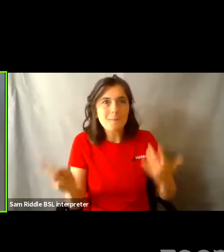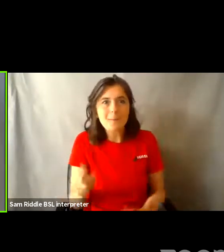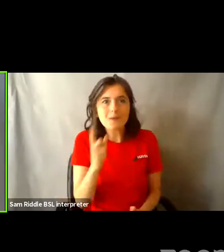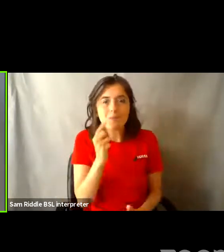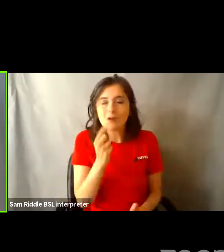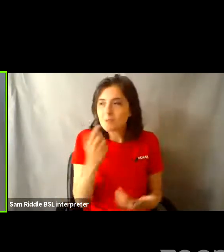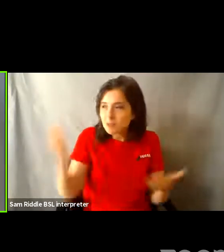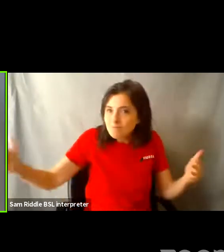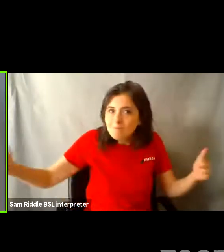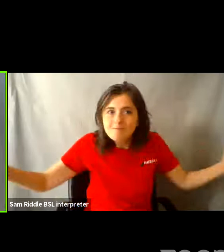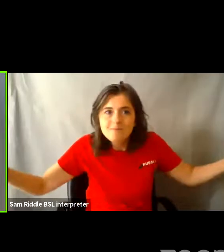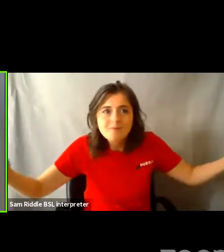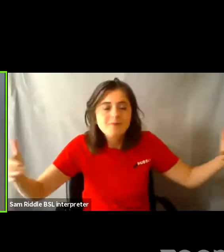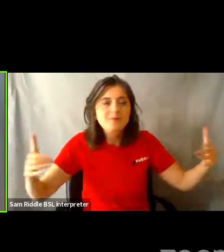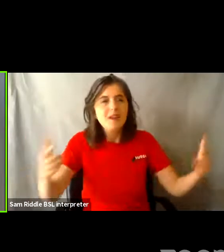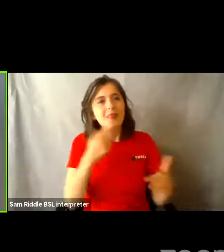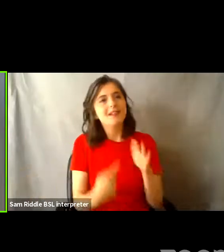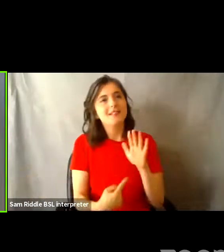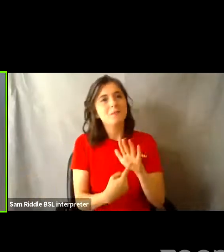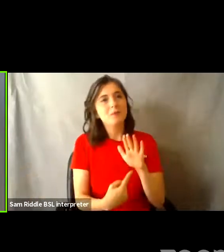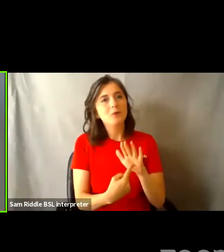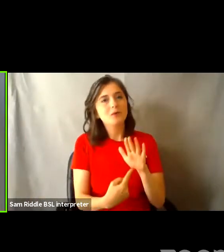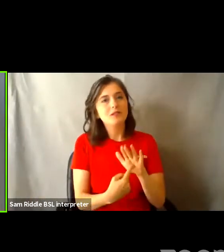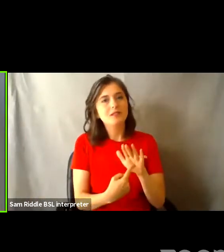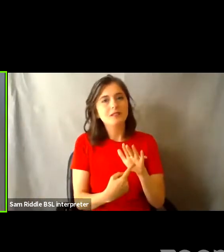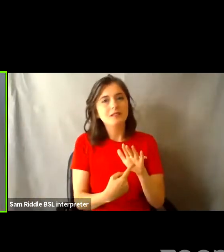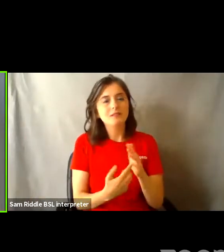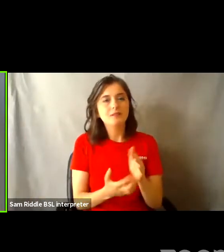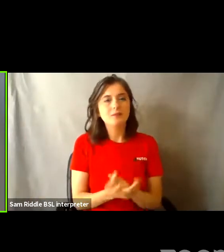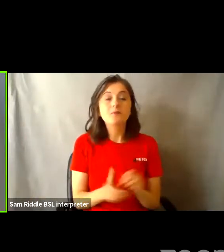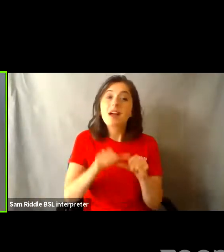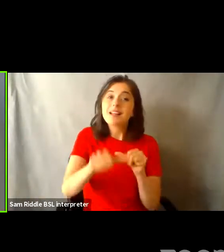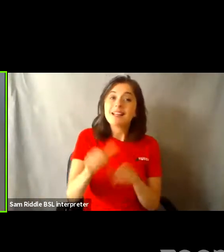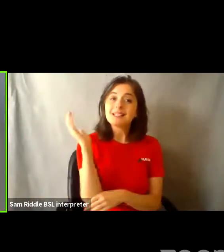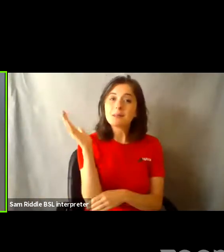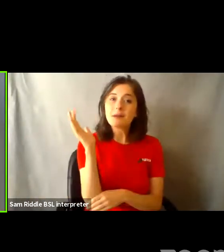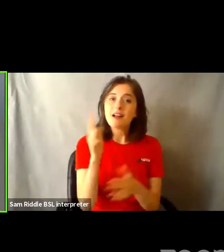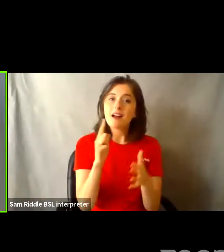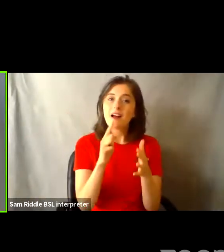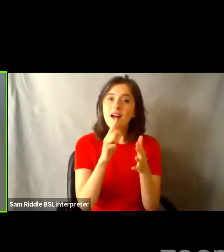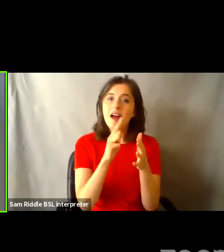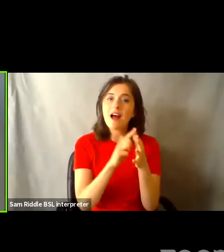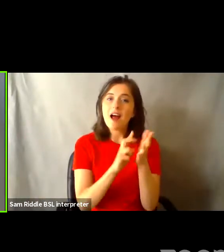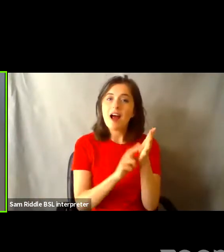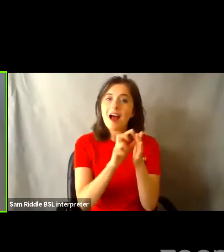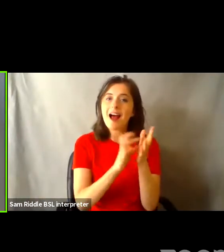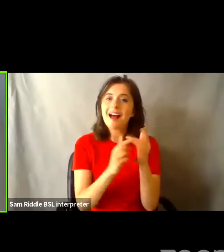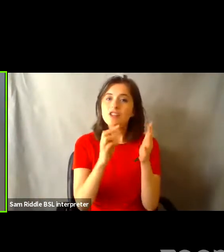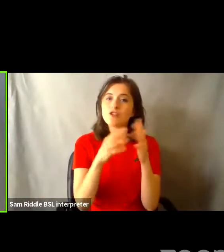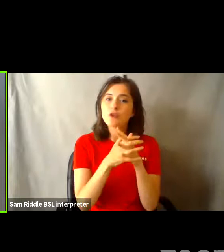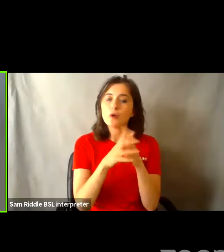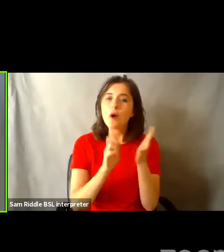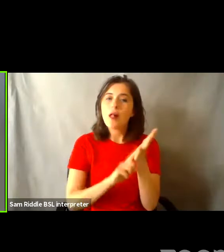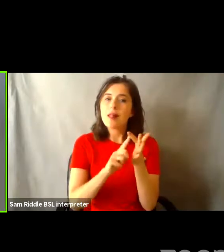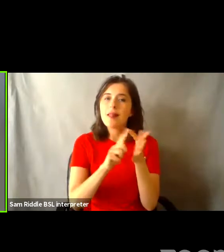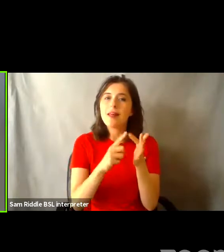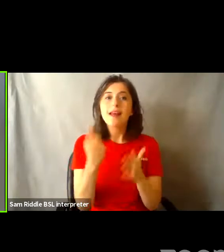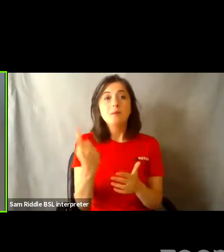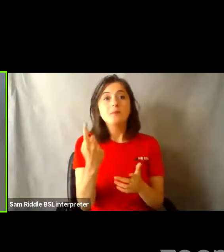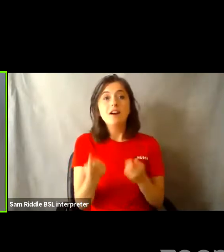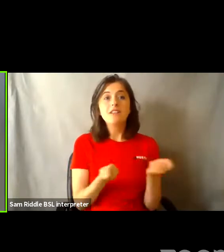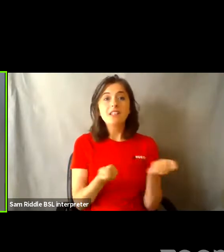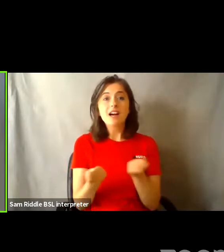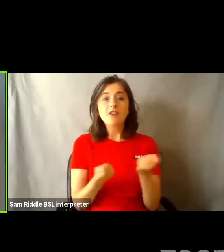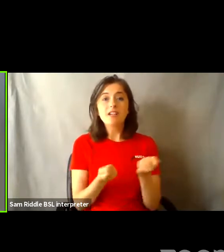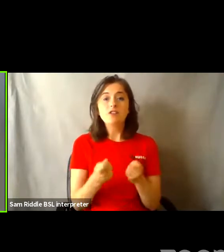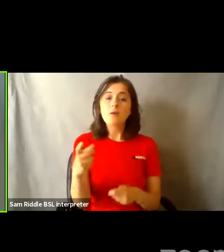is really, really important. Our next speaker is Andrew Lee. Andrew is the Director of People First Self-Advocacy,